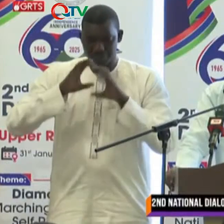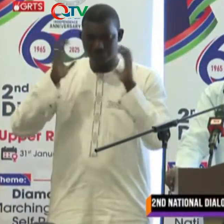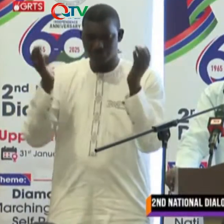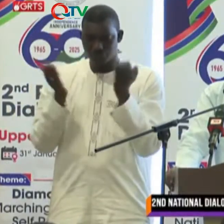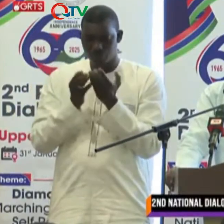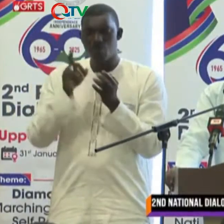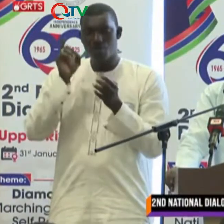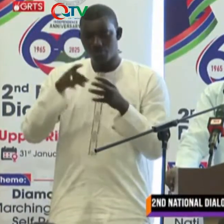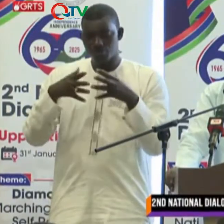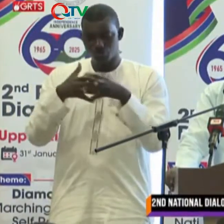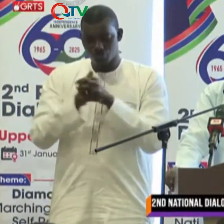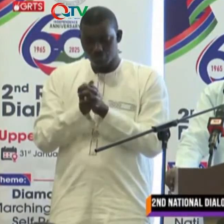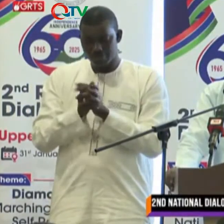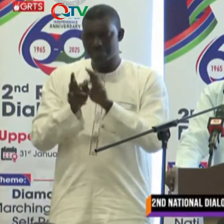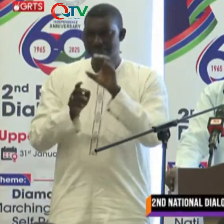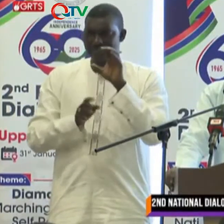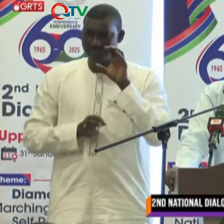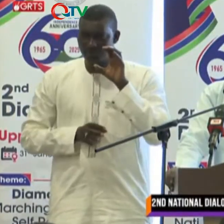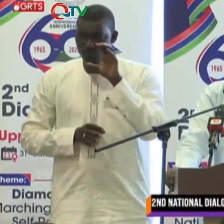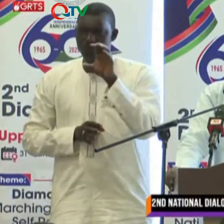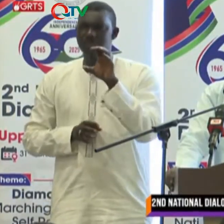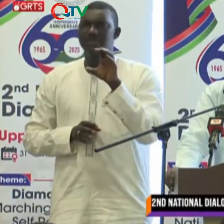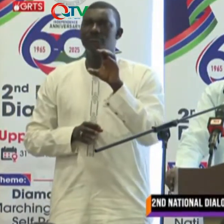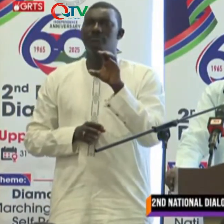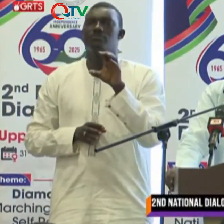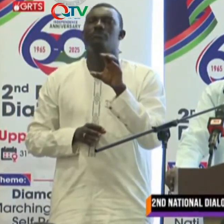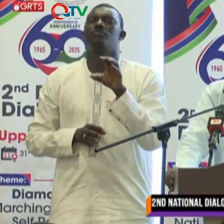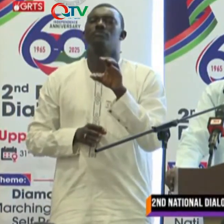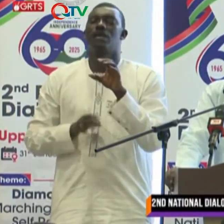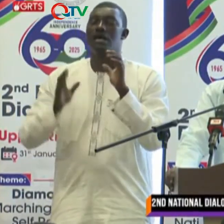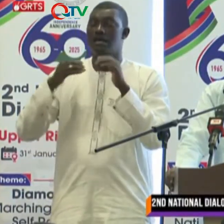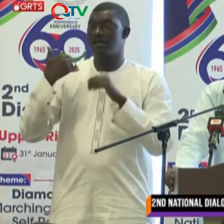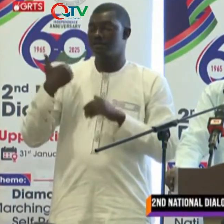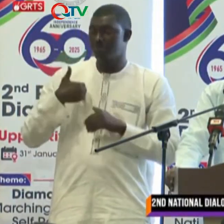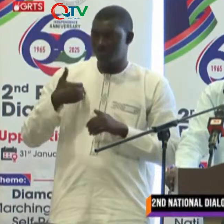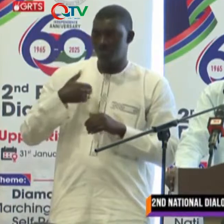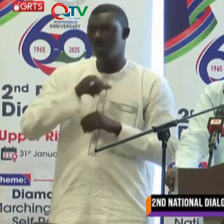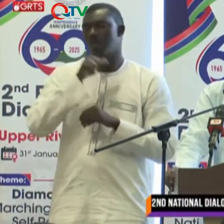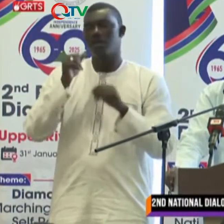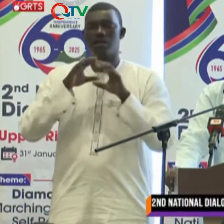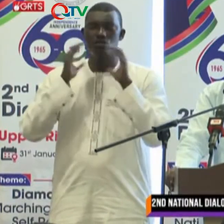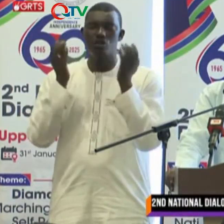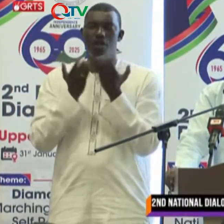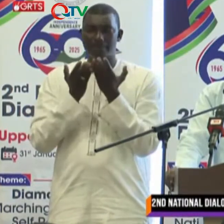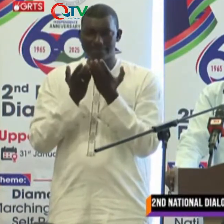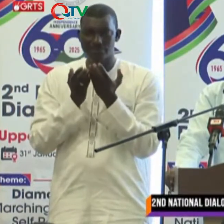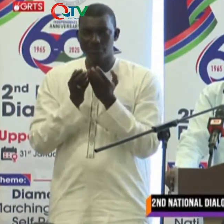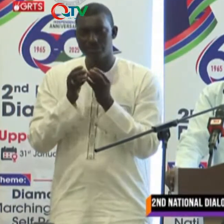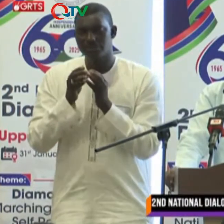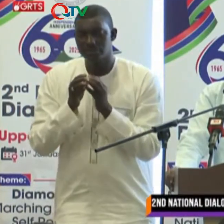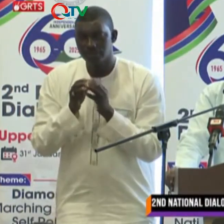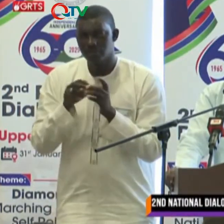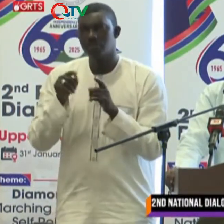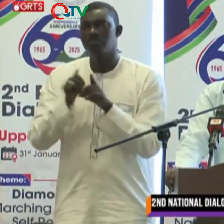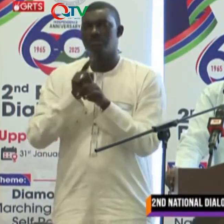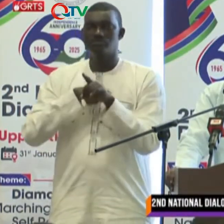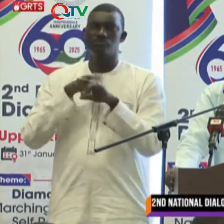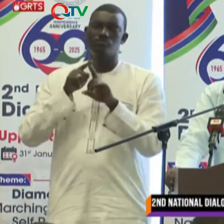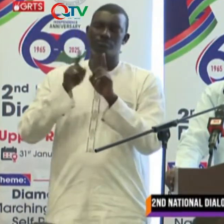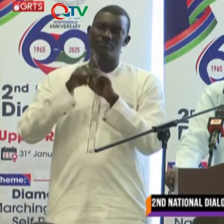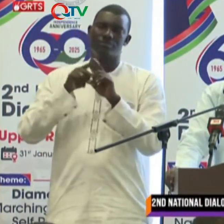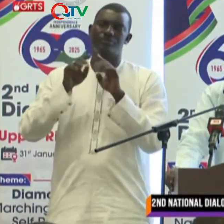a nation, a people, a community, and as units of the existing legitimate structures.